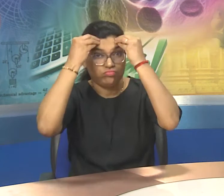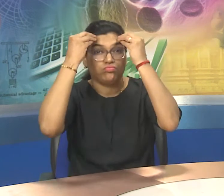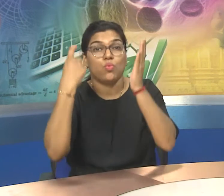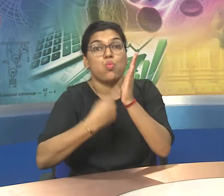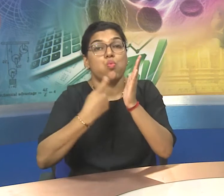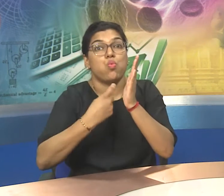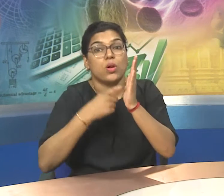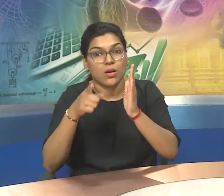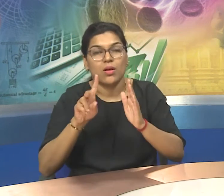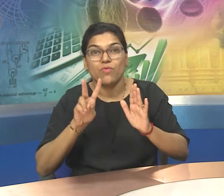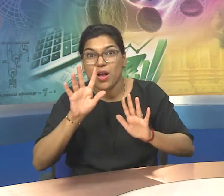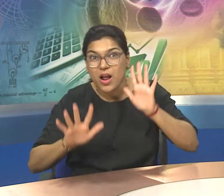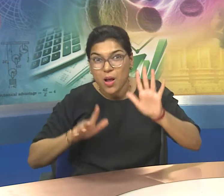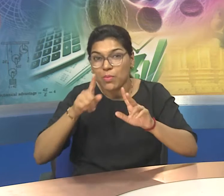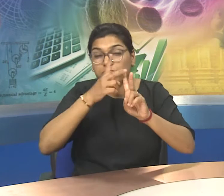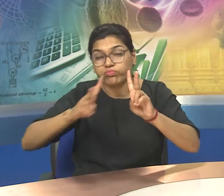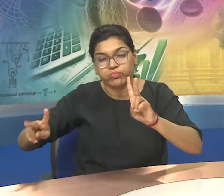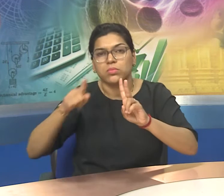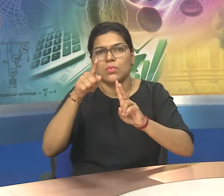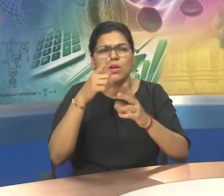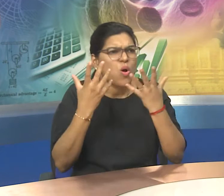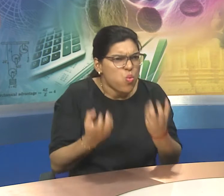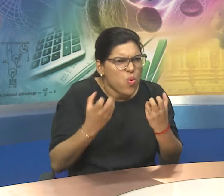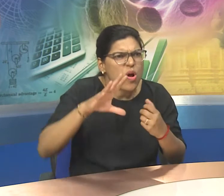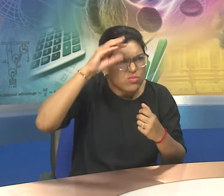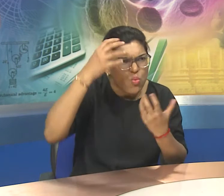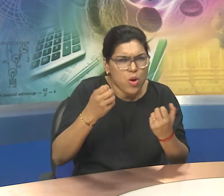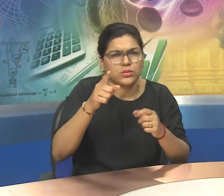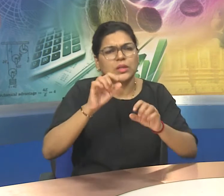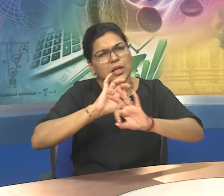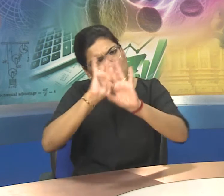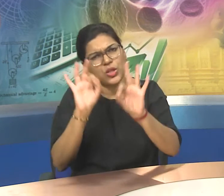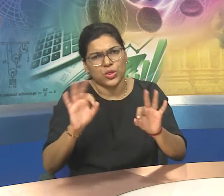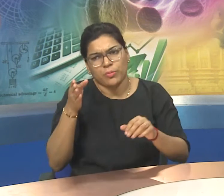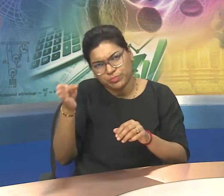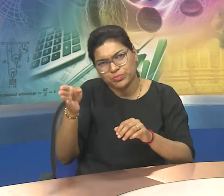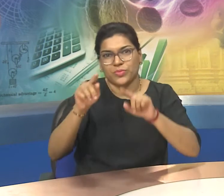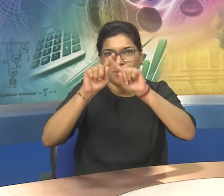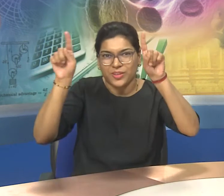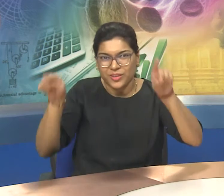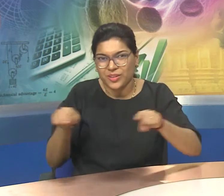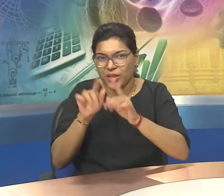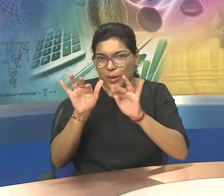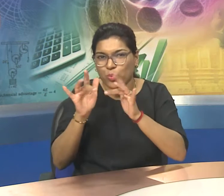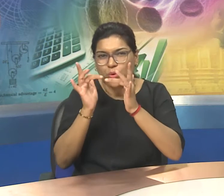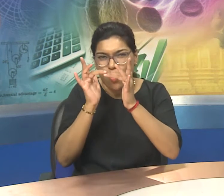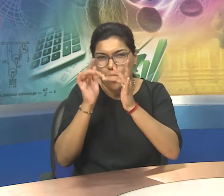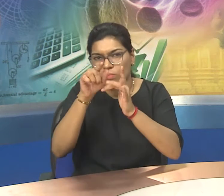is the past participle. So, see is for present, saw is for